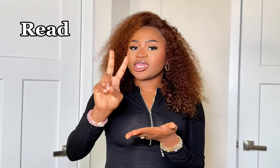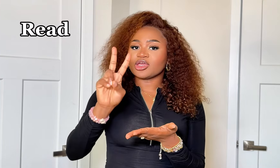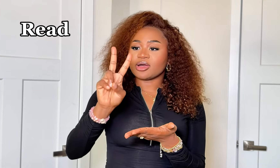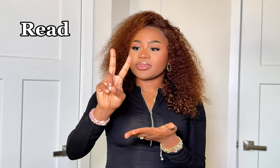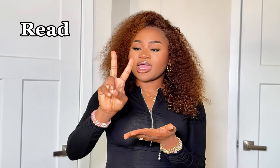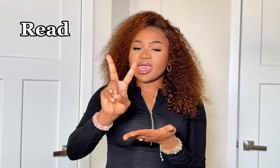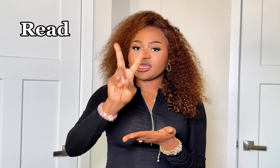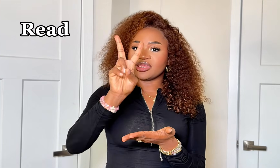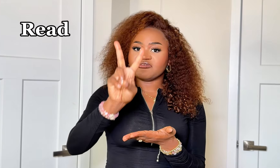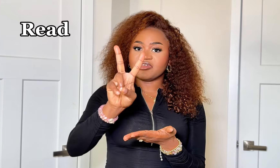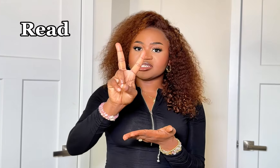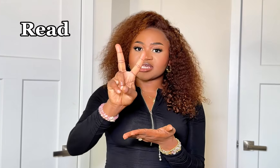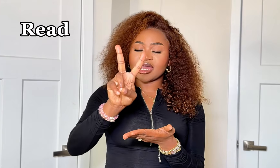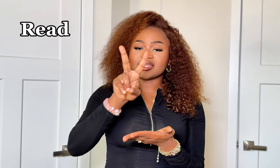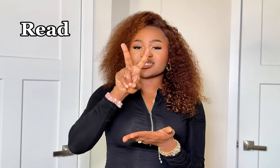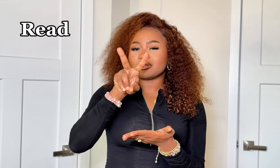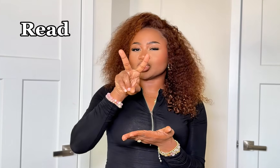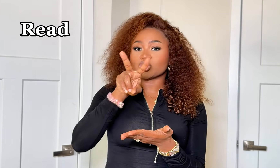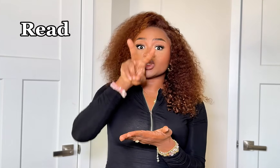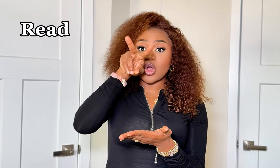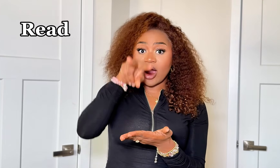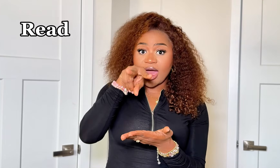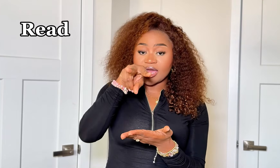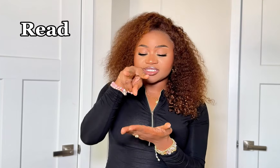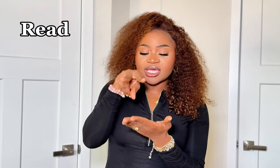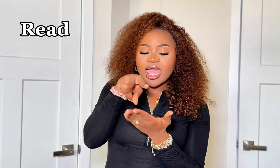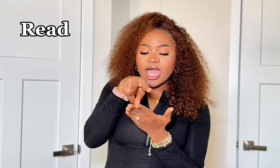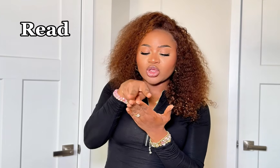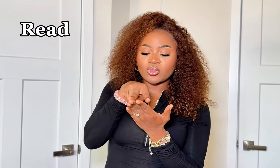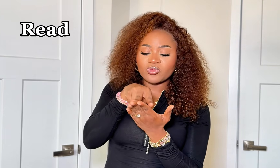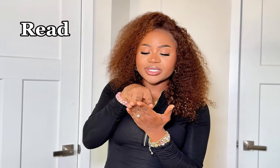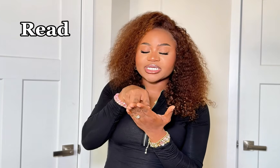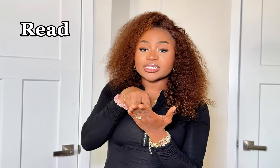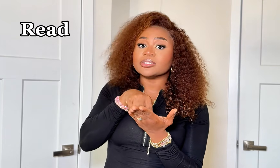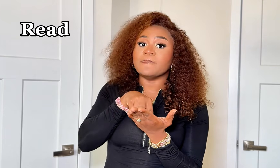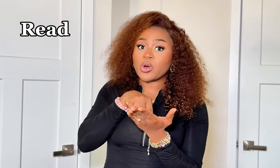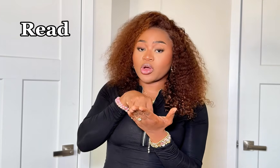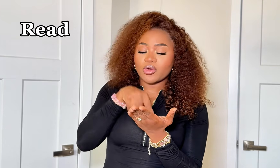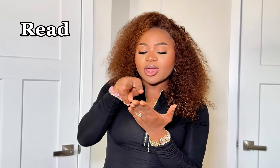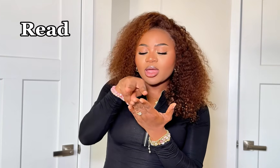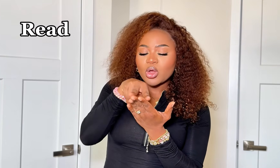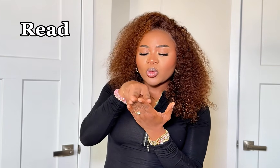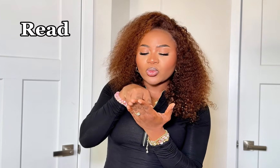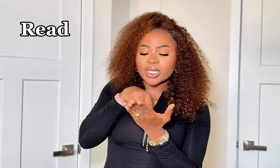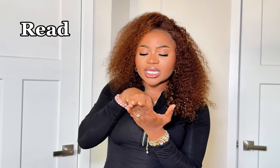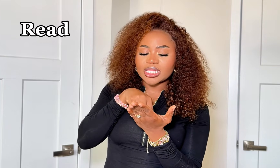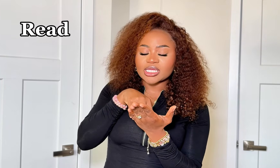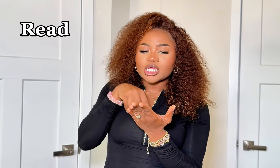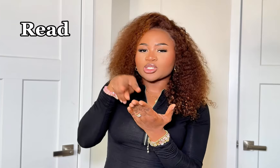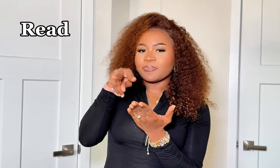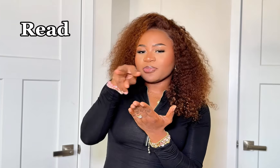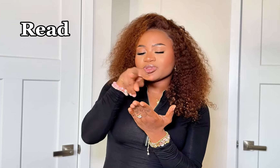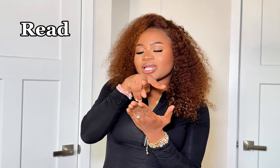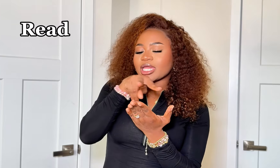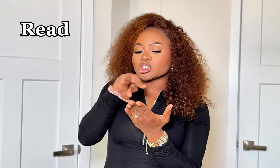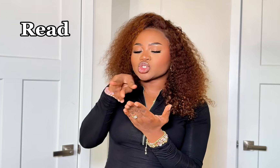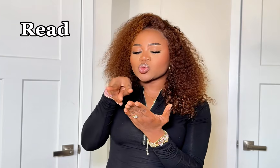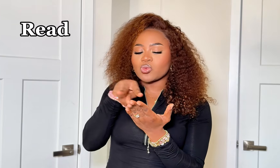your dominant hand in the V sign. This kind of shows your eyes and you're reading the book. Read. Some people do like a